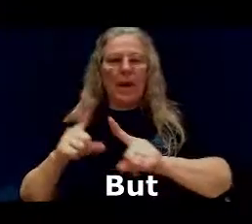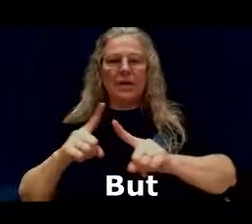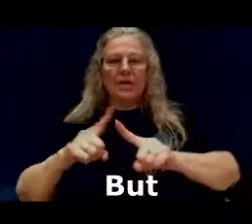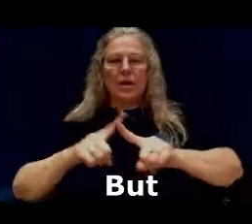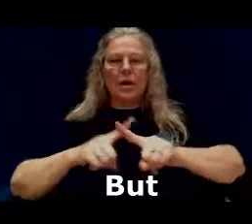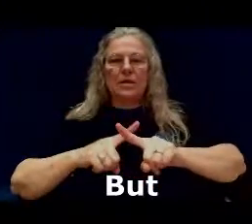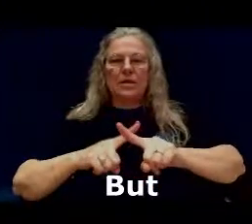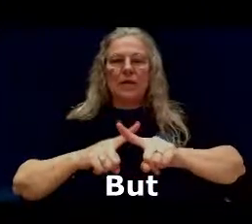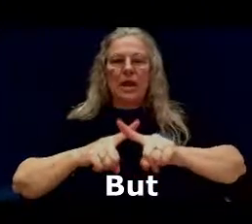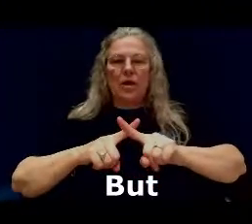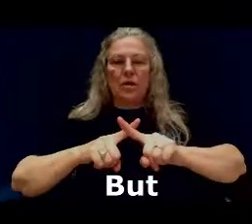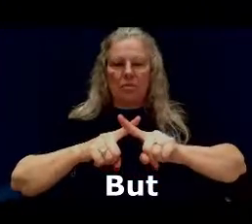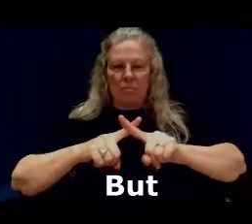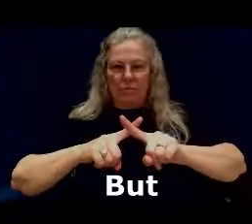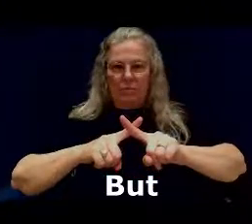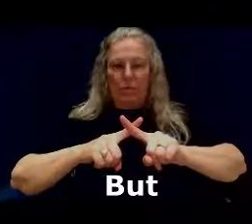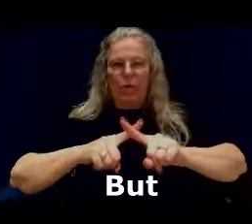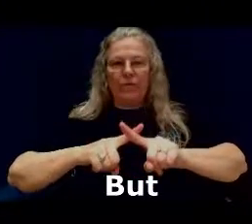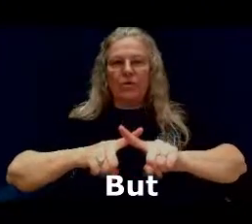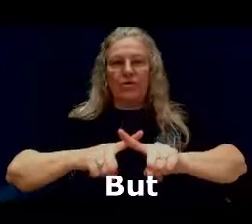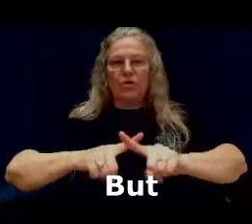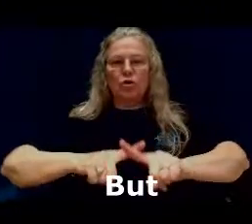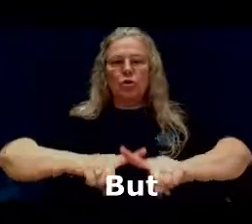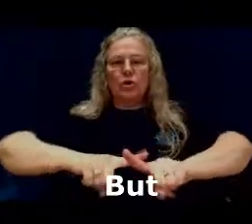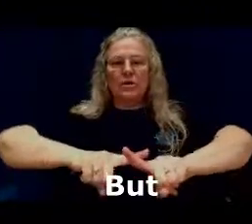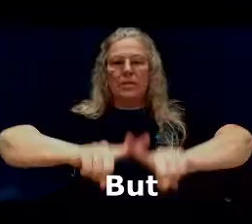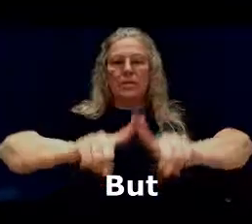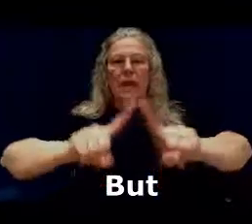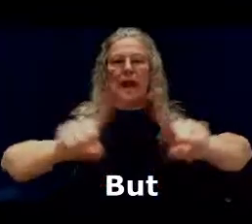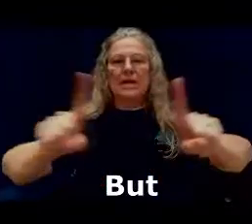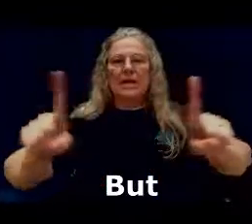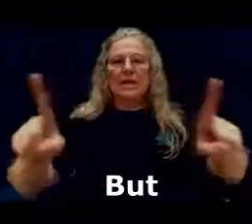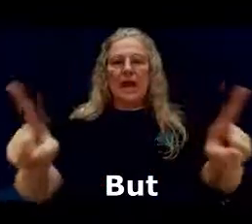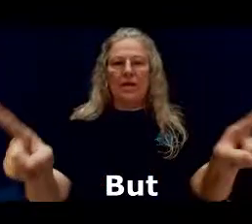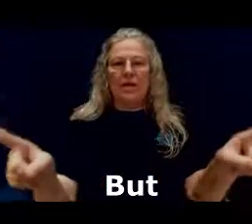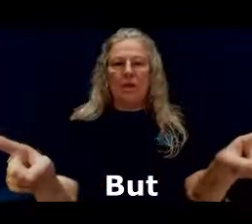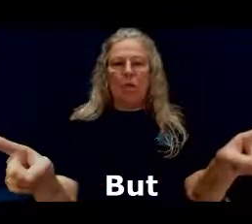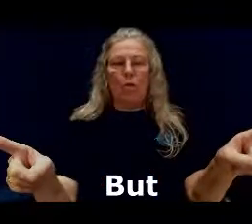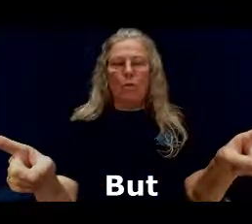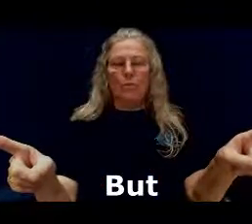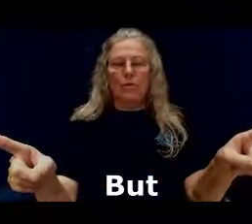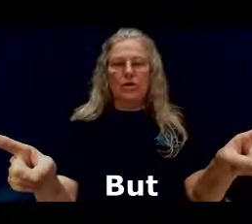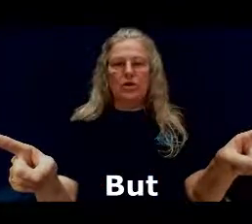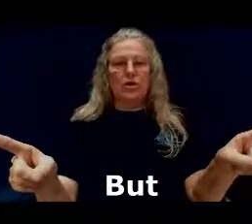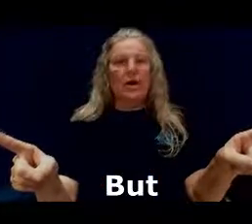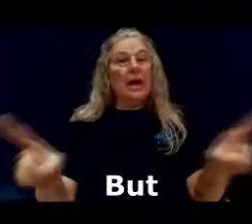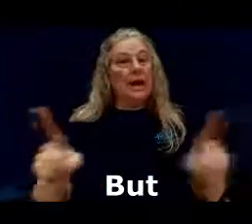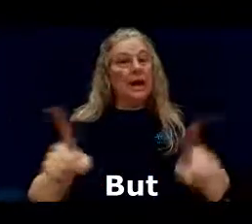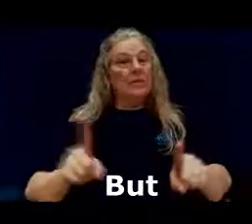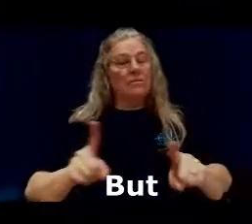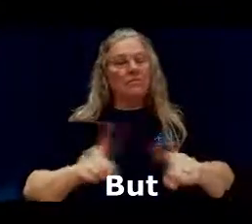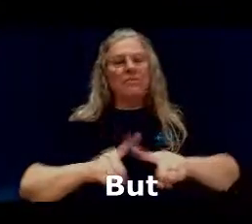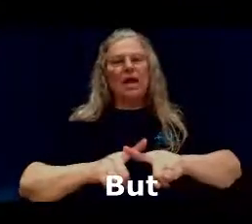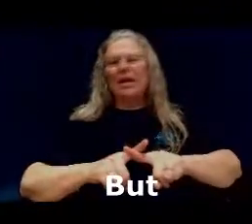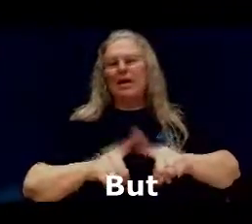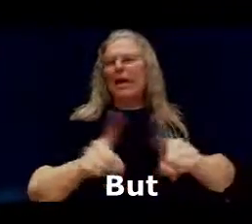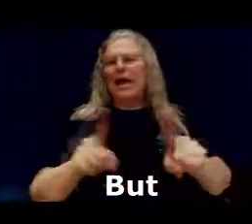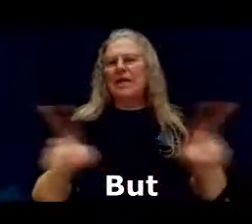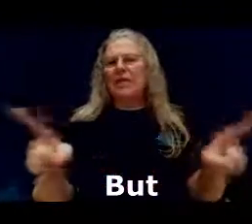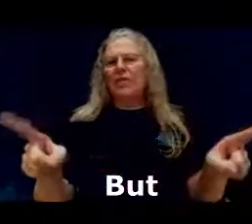But take your pointer fingers, cross them, and take them away from each other. It kind of negates